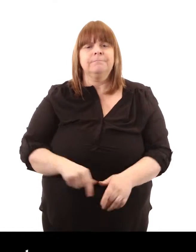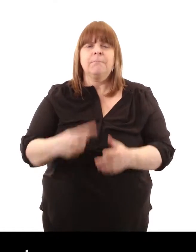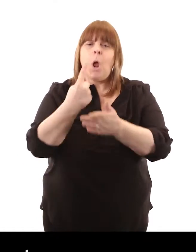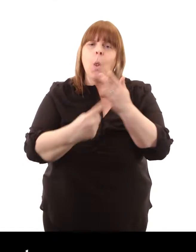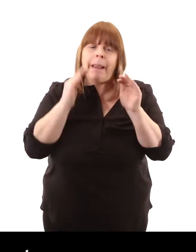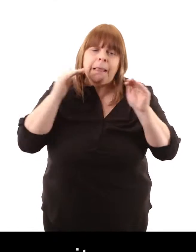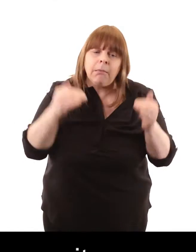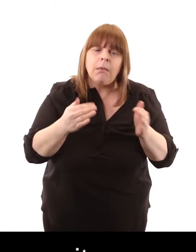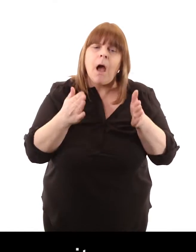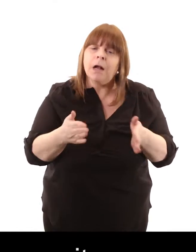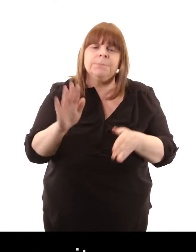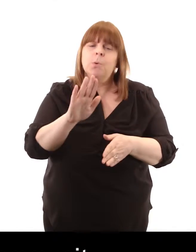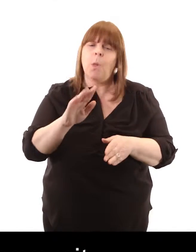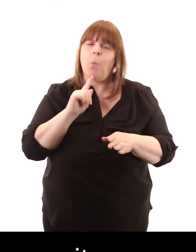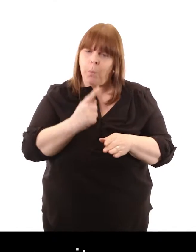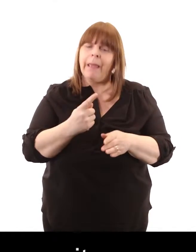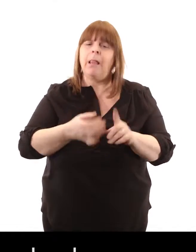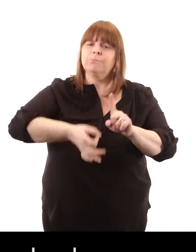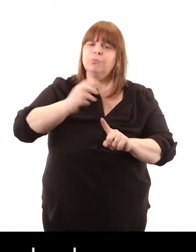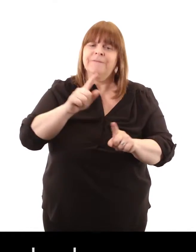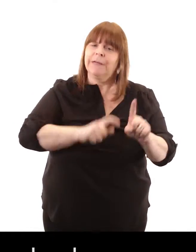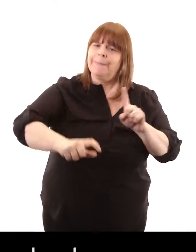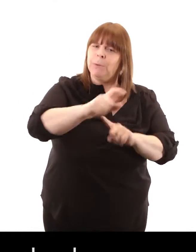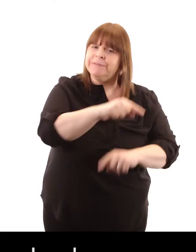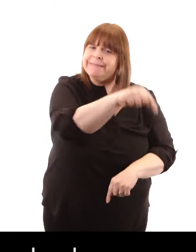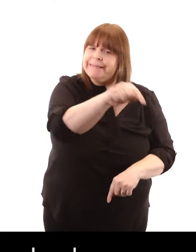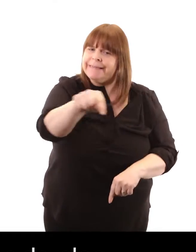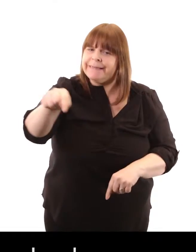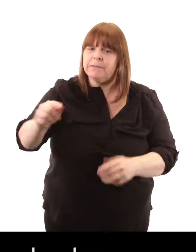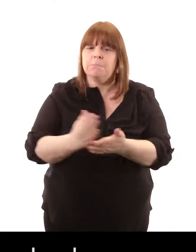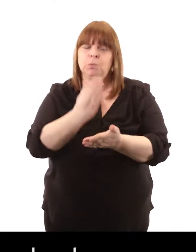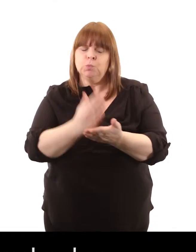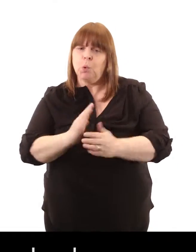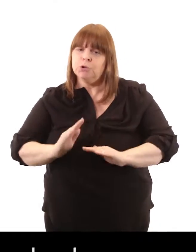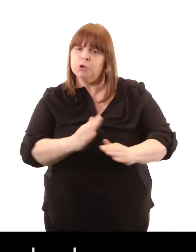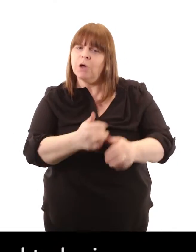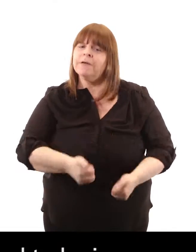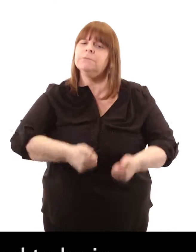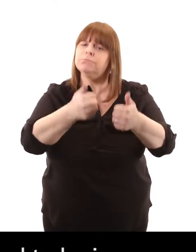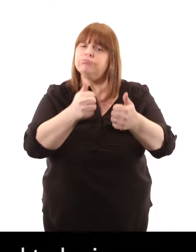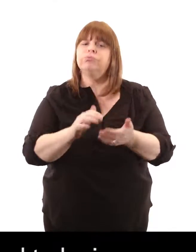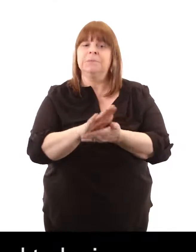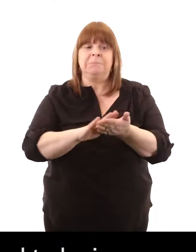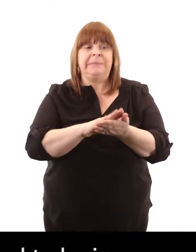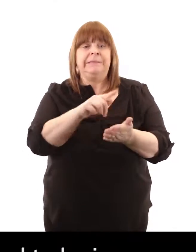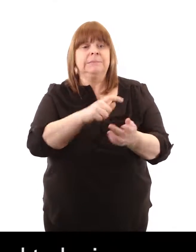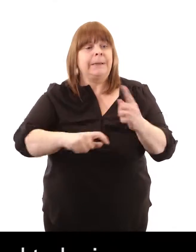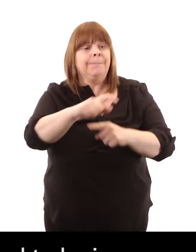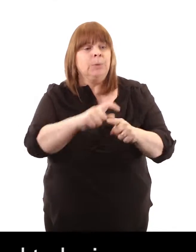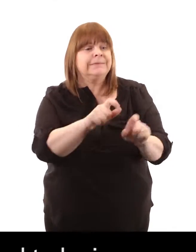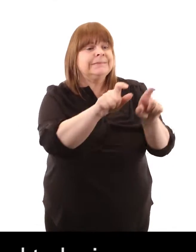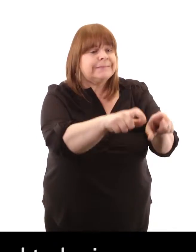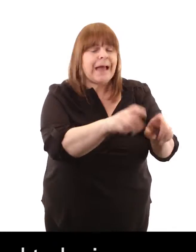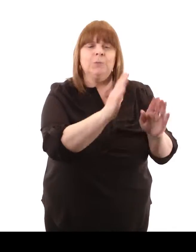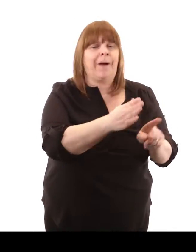care, it's also about caring for people in the community. It's really important that we develop those services as well so that we minimise the need to be in